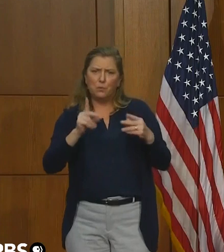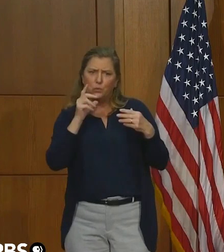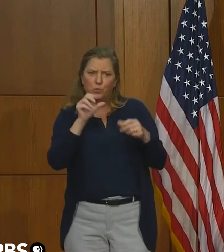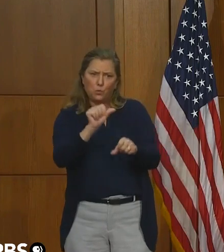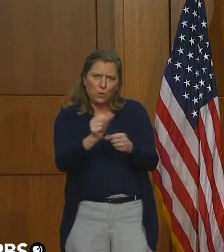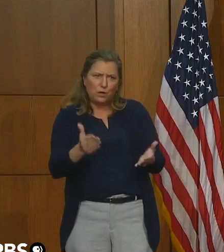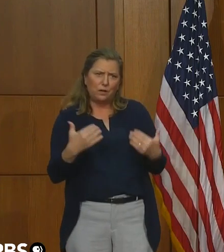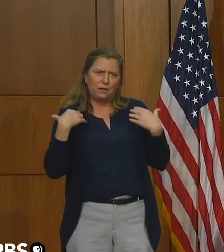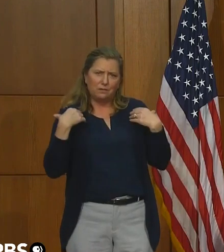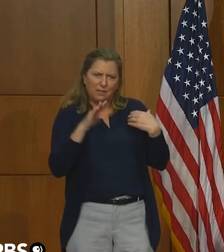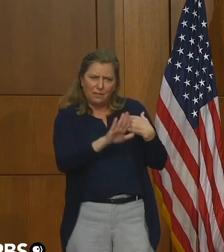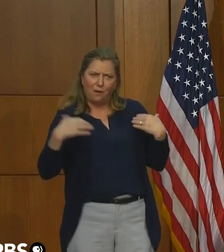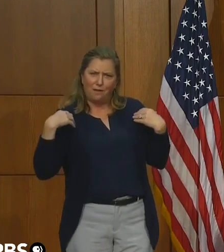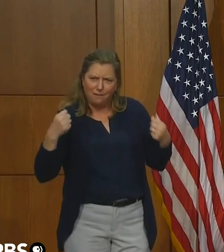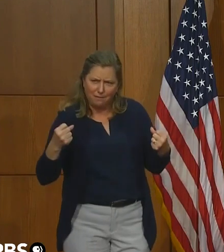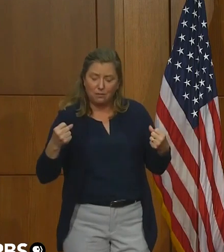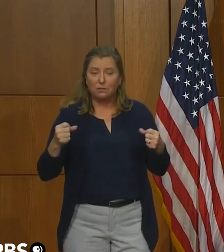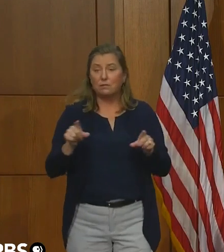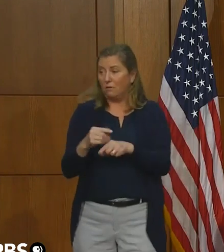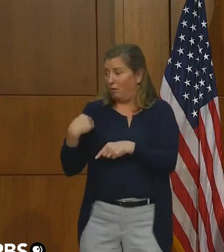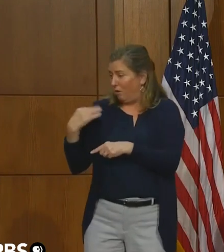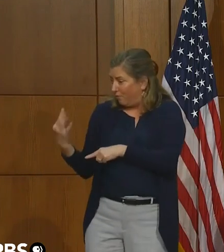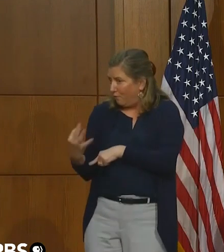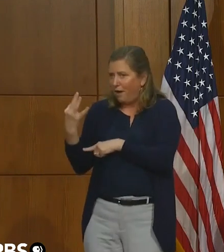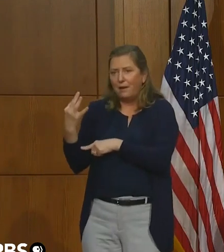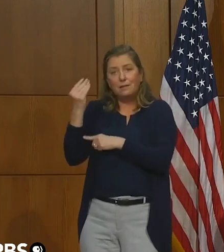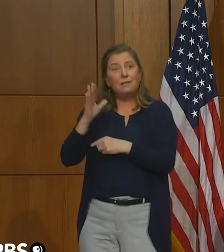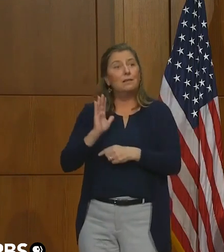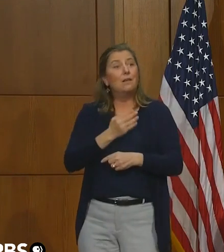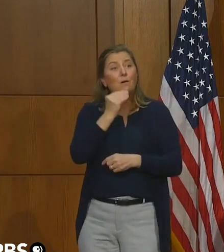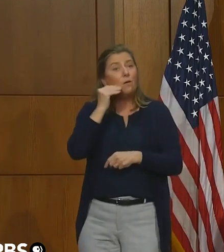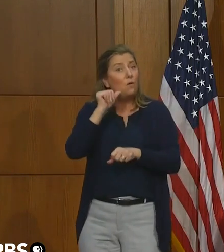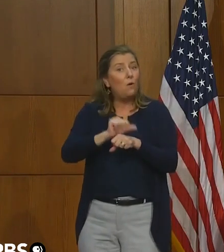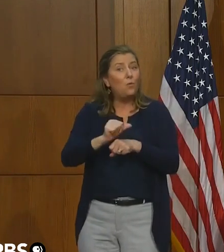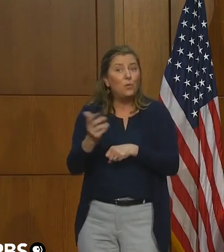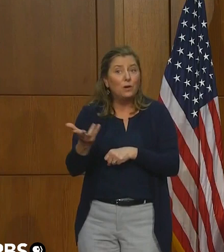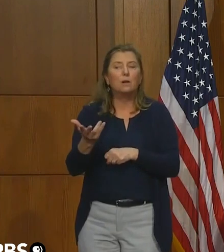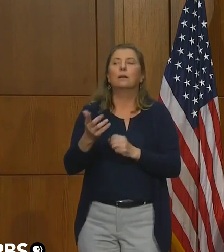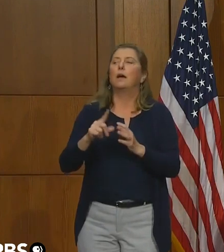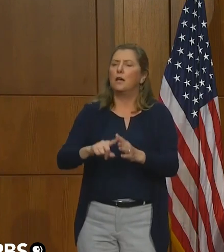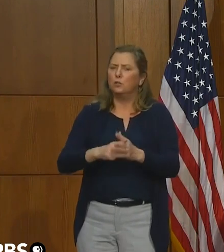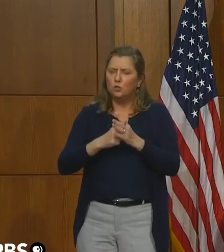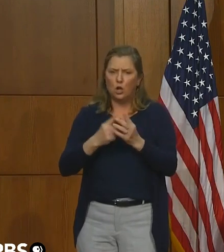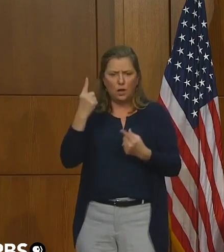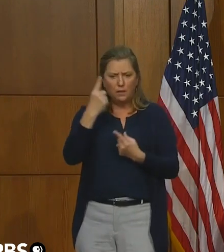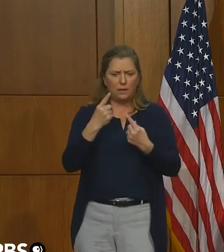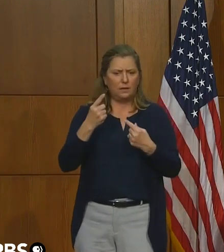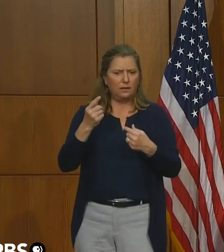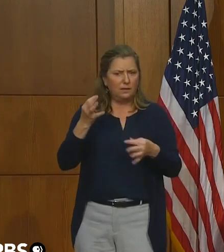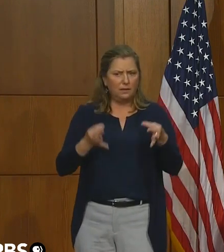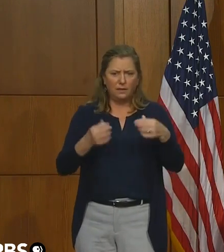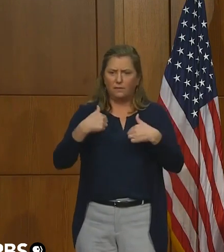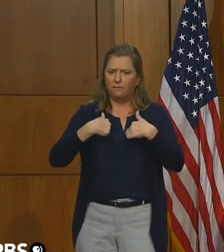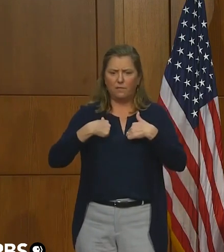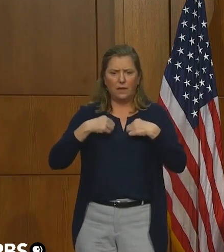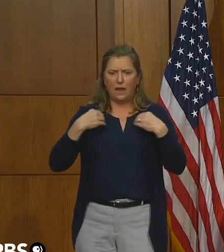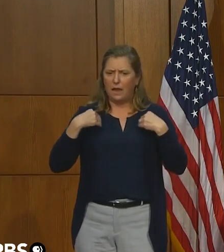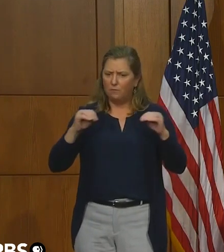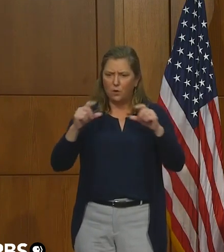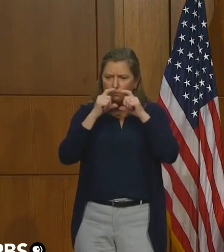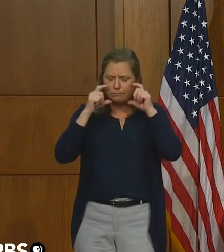workers. And as I said on Friday, our homework is to start looking at, if you don't have a protective